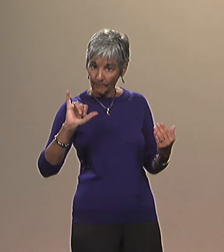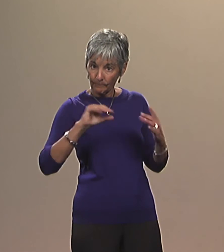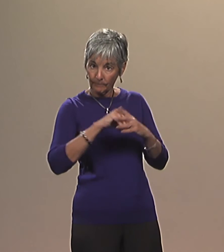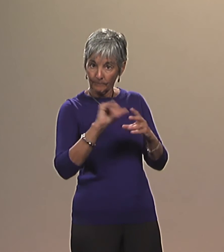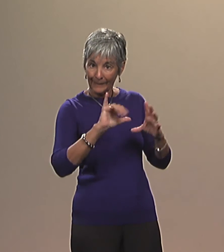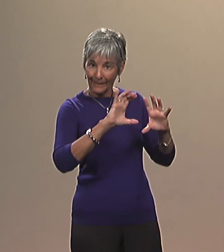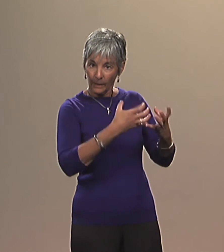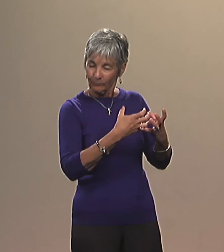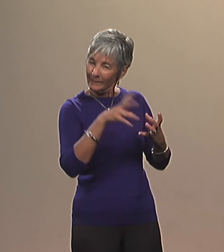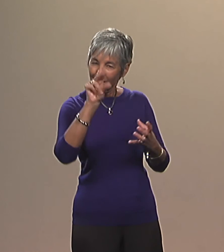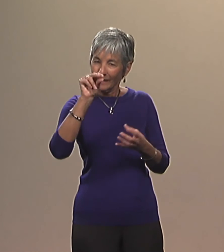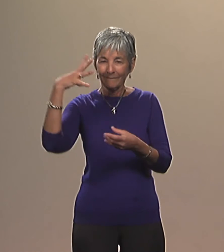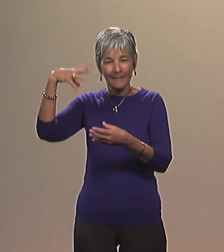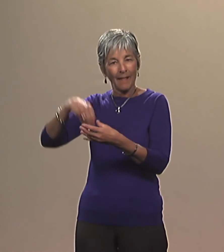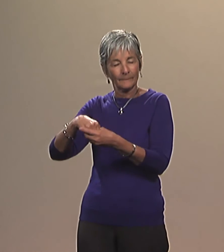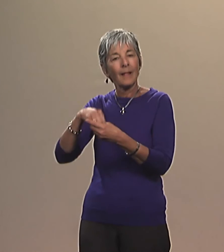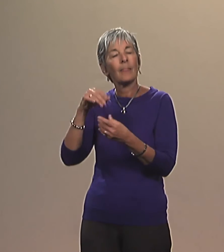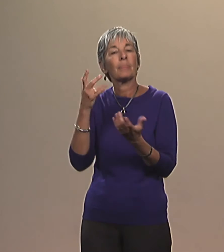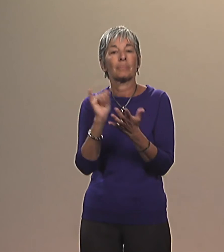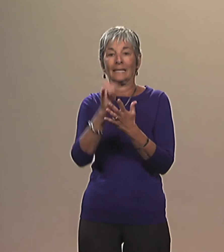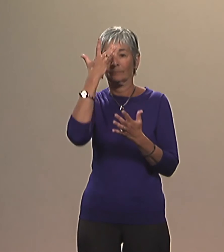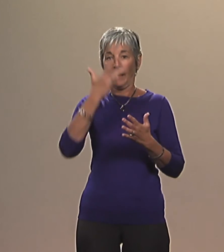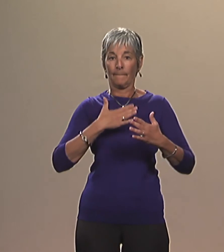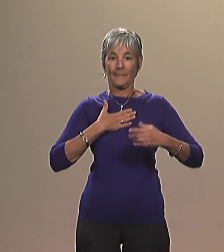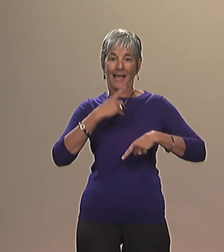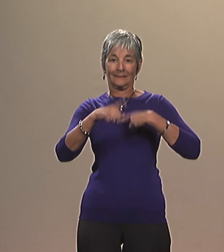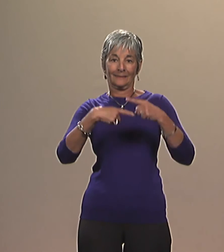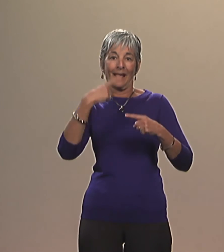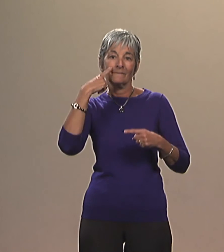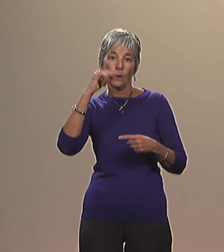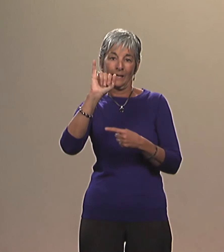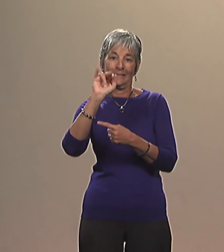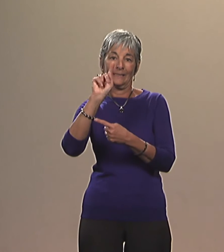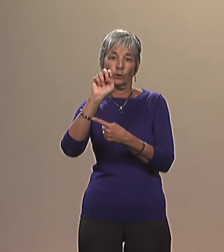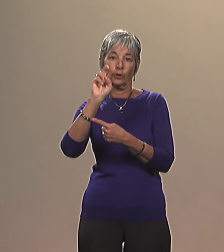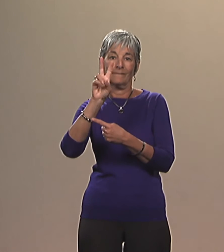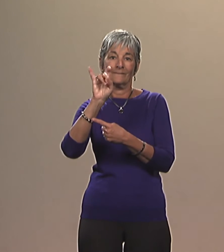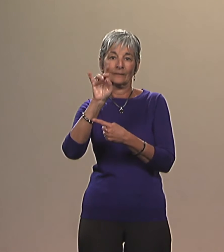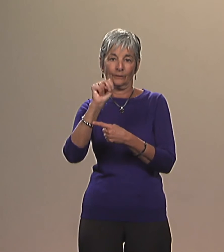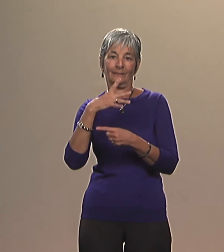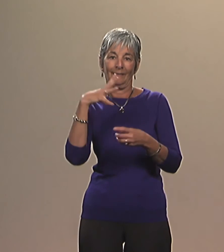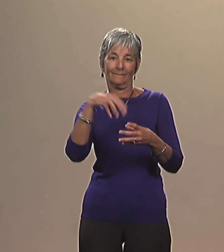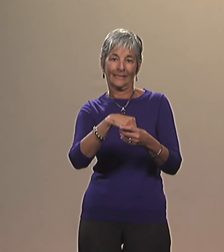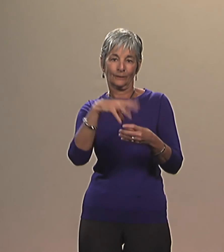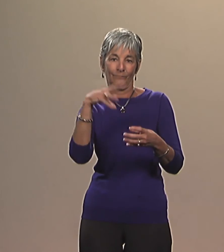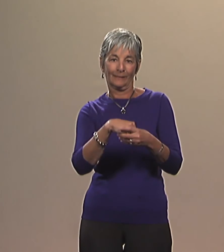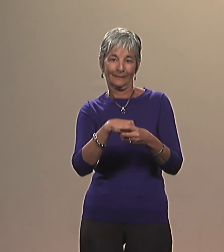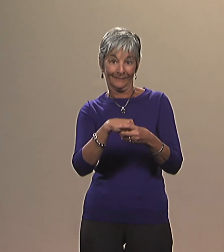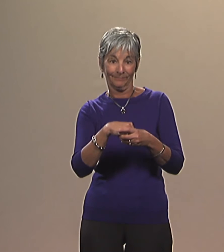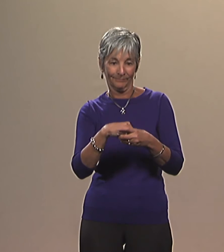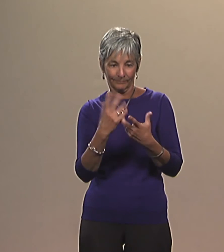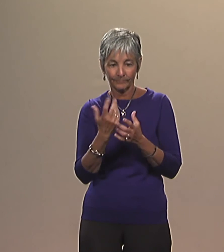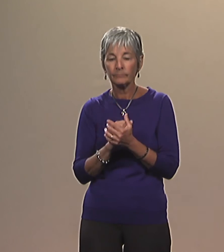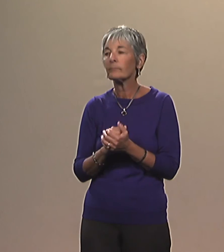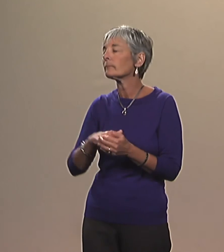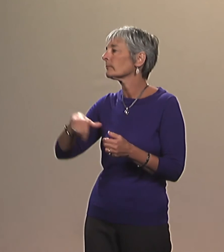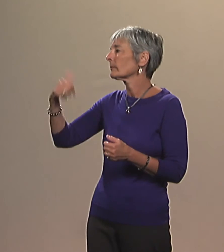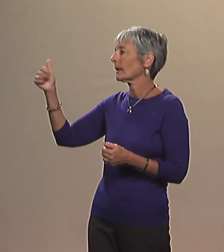category? Involvement is better. That's why the sign I use for intervention is the sign to mean involvement.